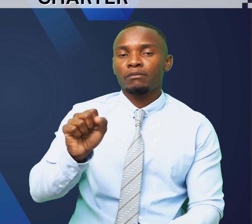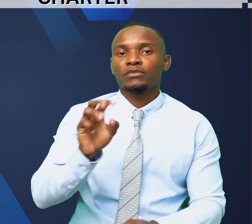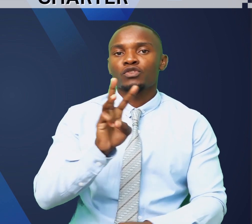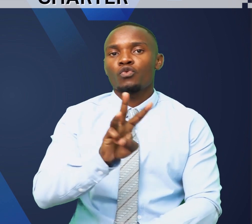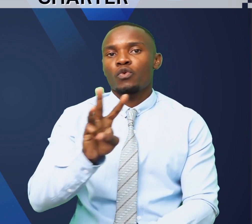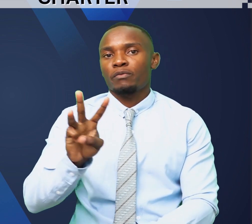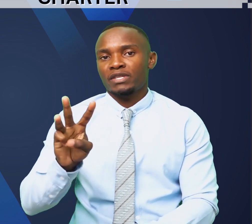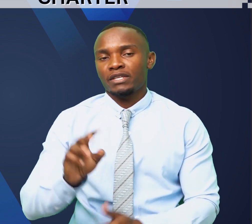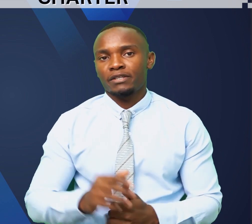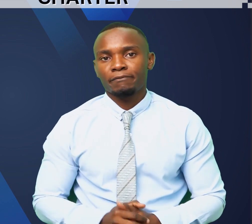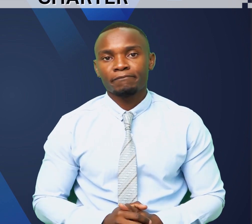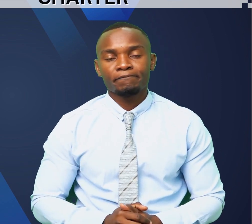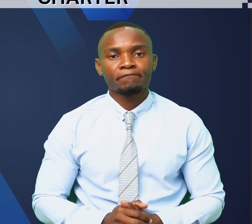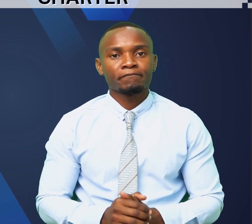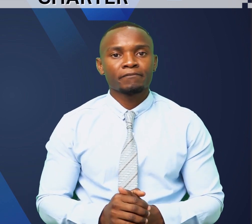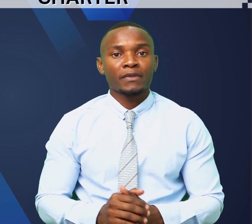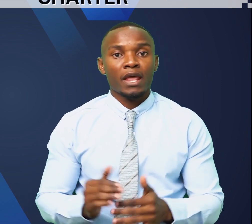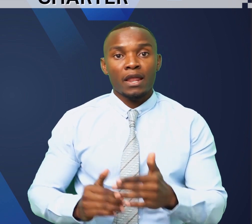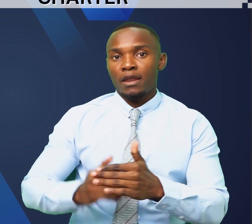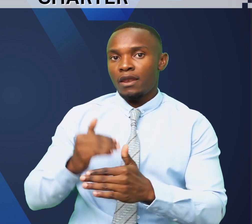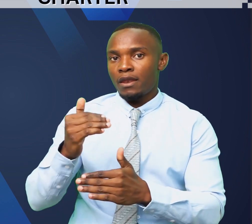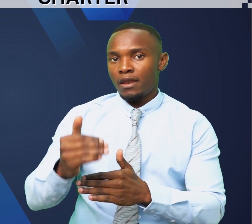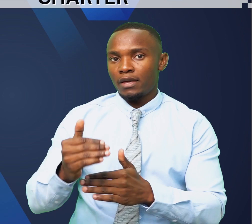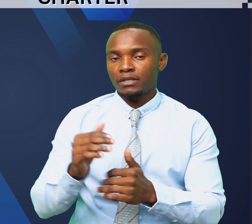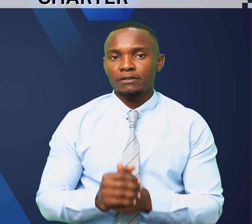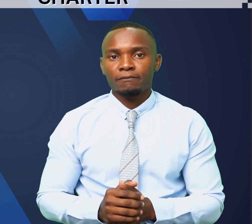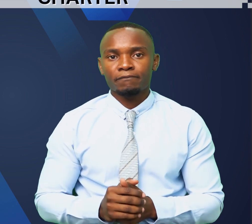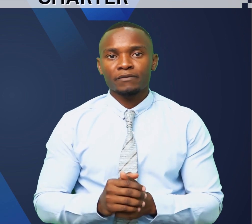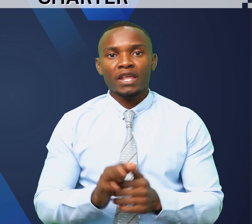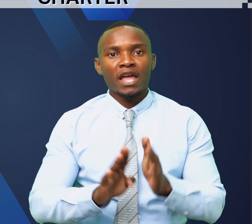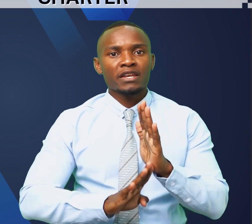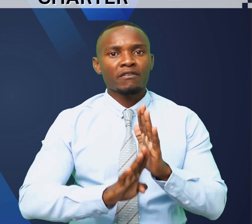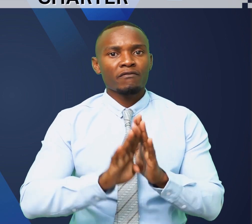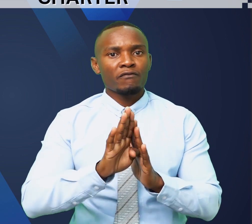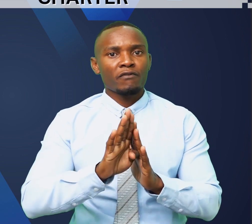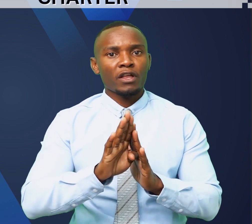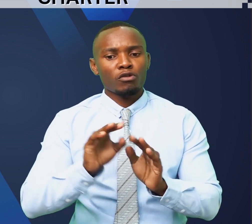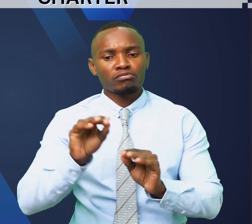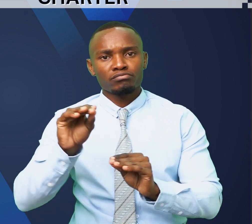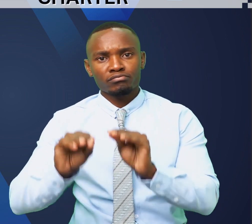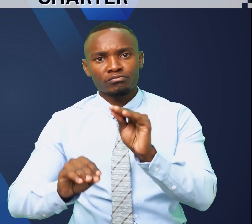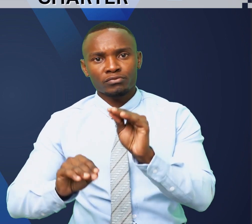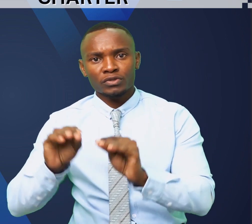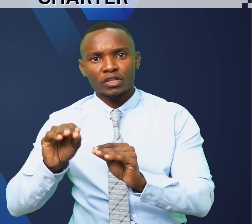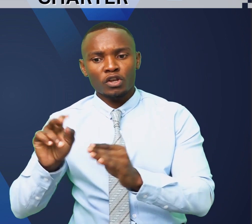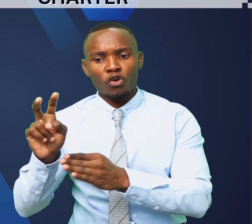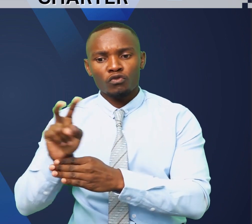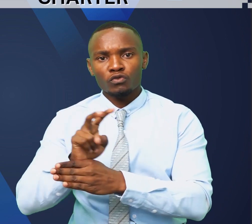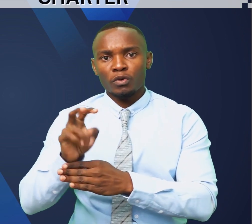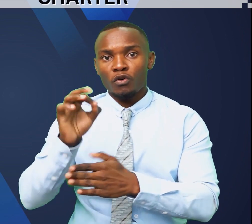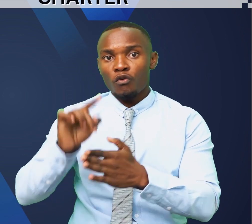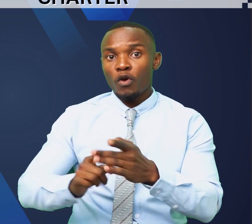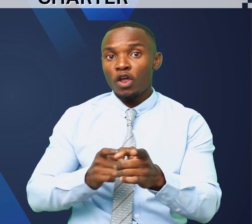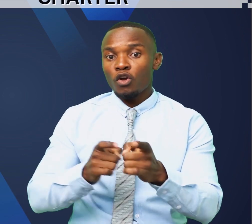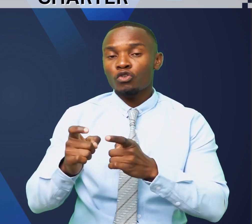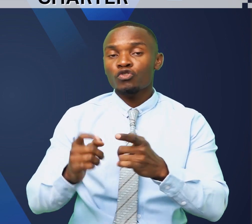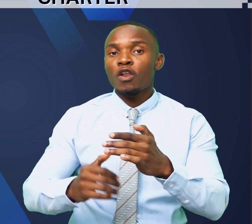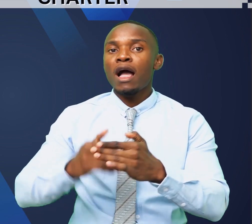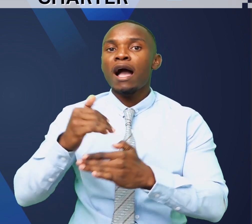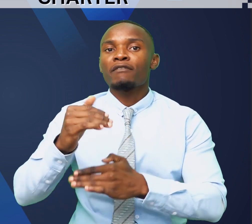website. Service rendered. Develop a scheme of supervision of control after initial